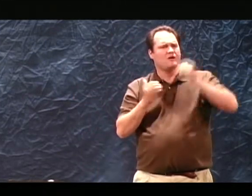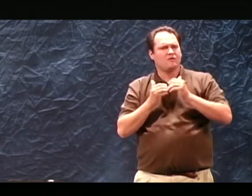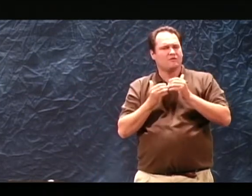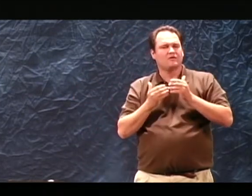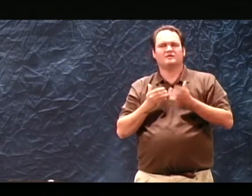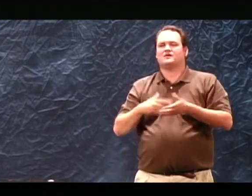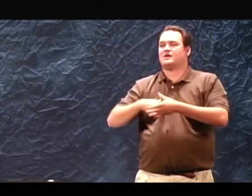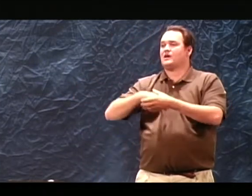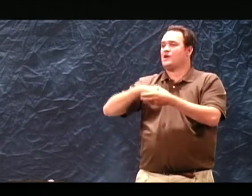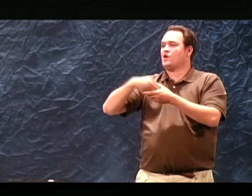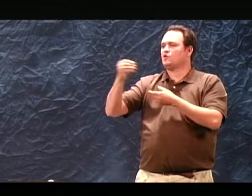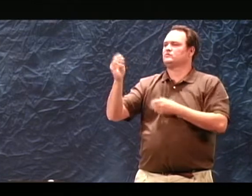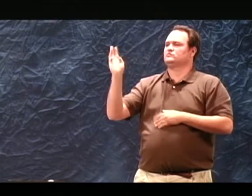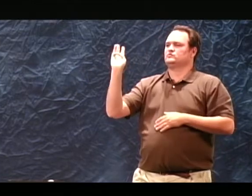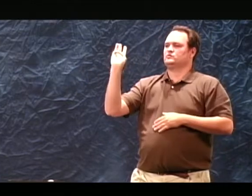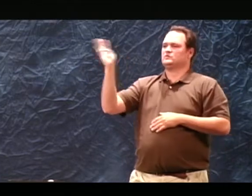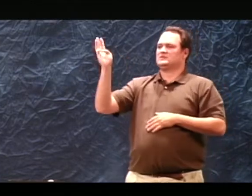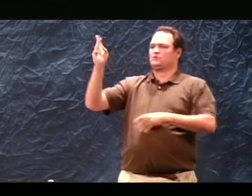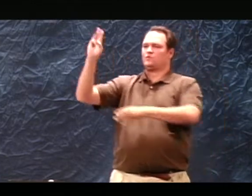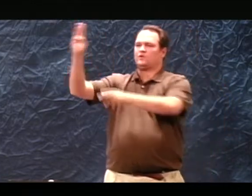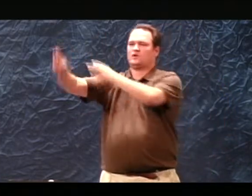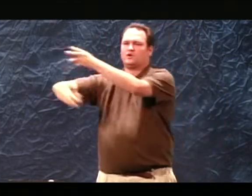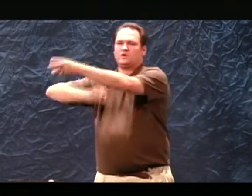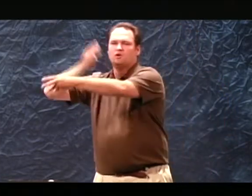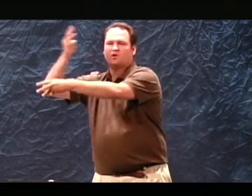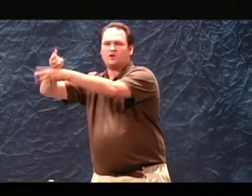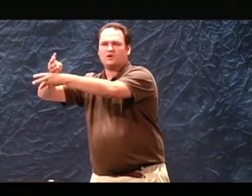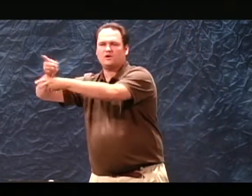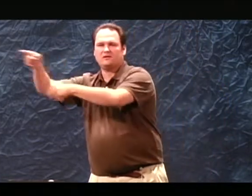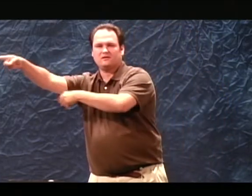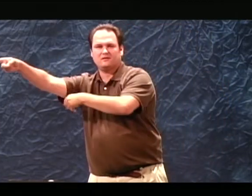and that then prepares us to serve the world in witness